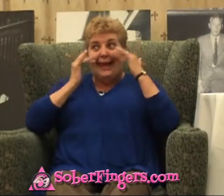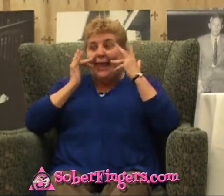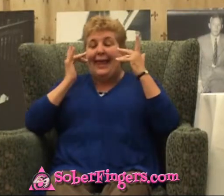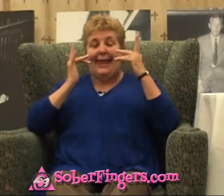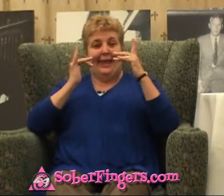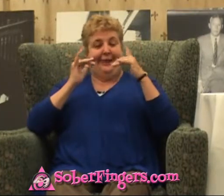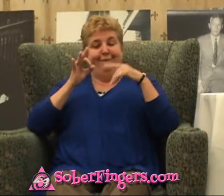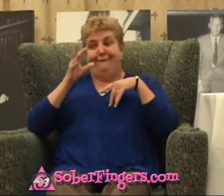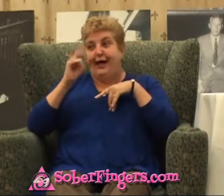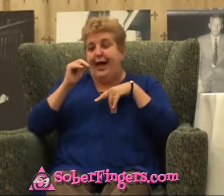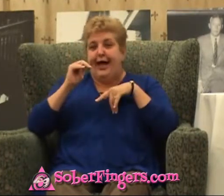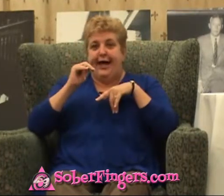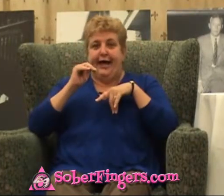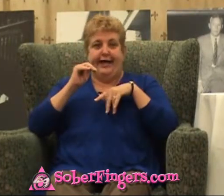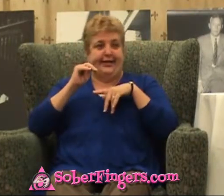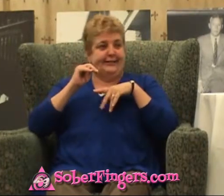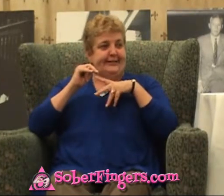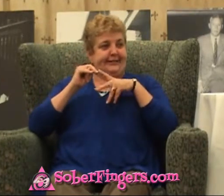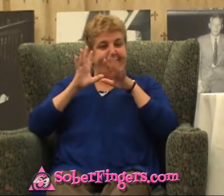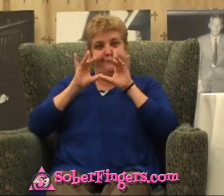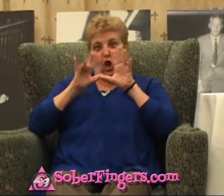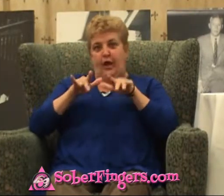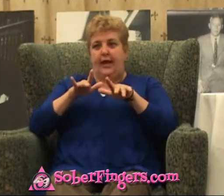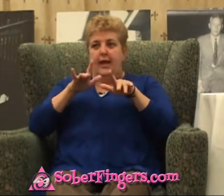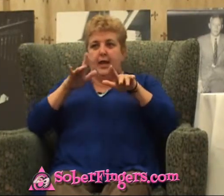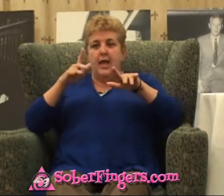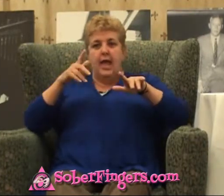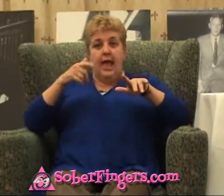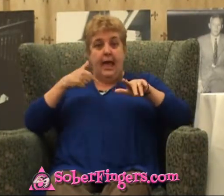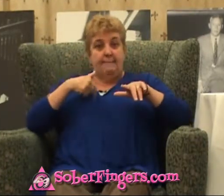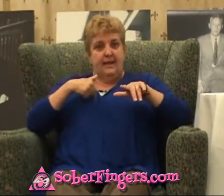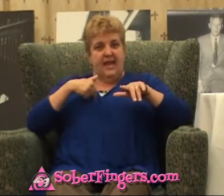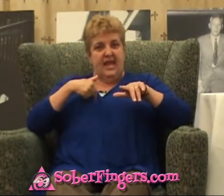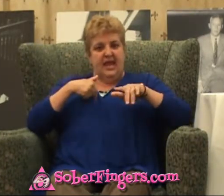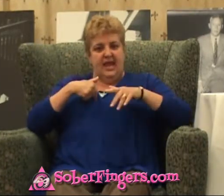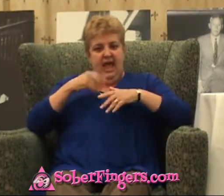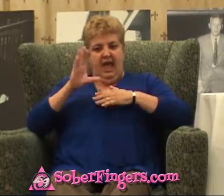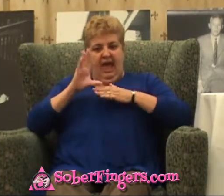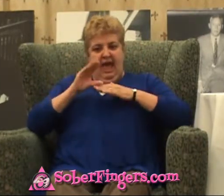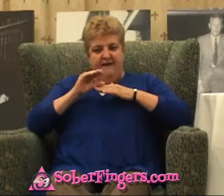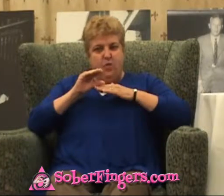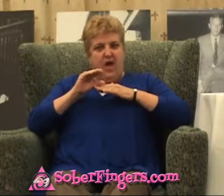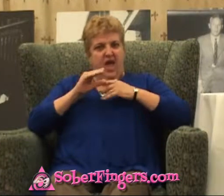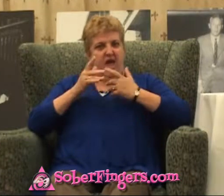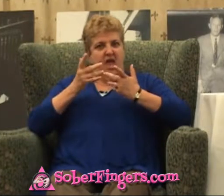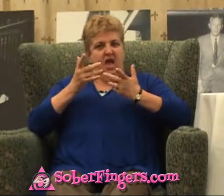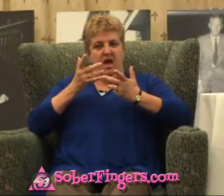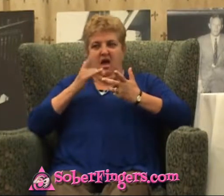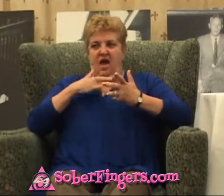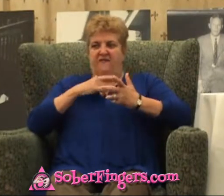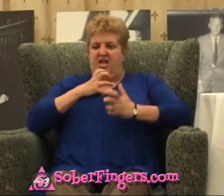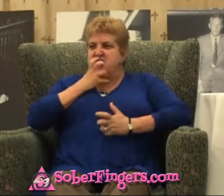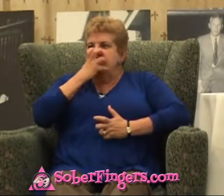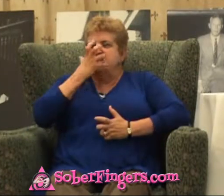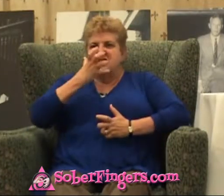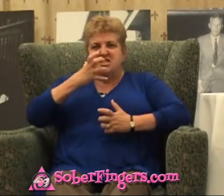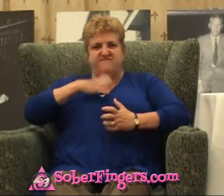I'm halfway through my allotted beer, and I'm getting itchy. And I'm finding myself getting a little antsy, and I'm getting a little restless, and I'm